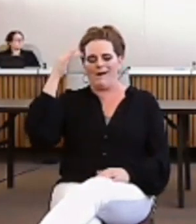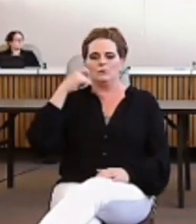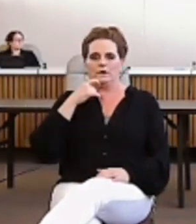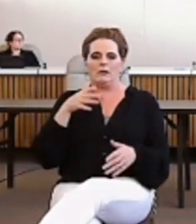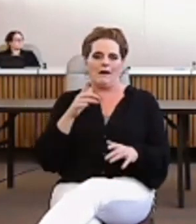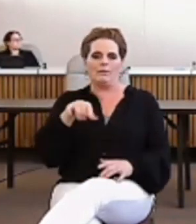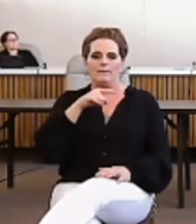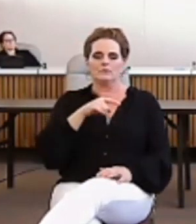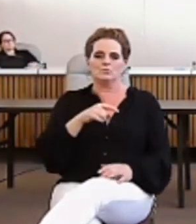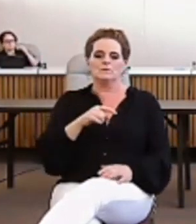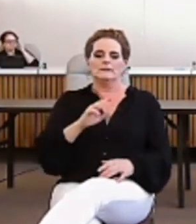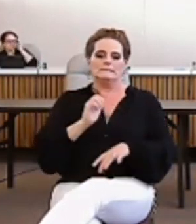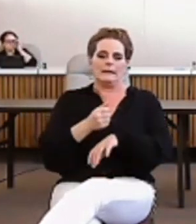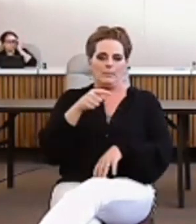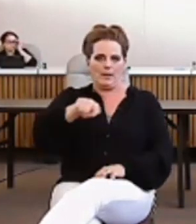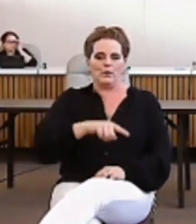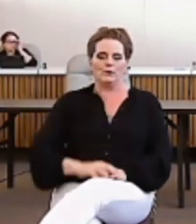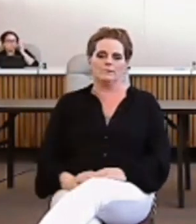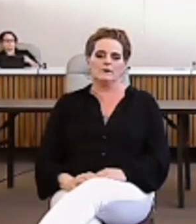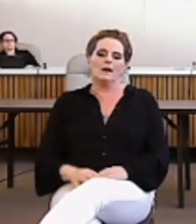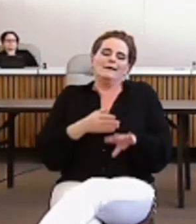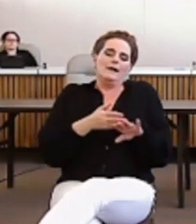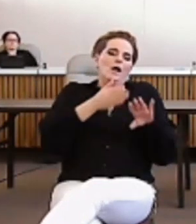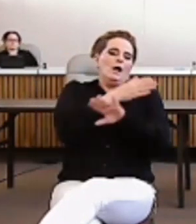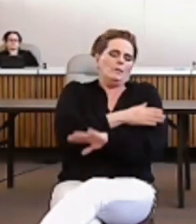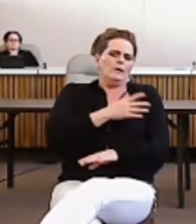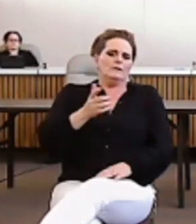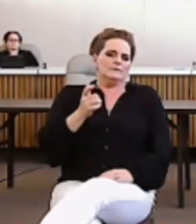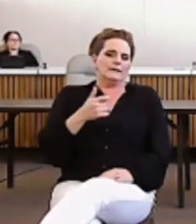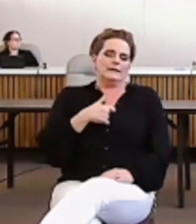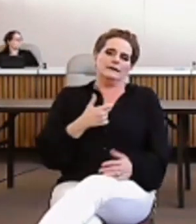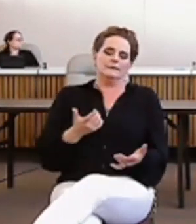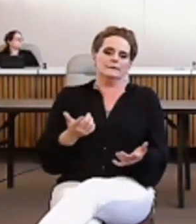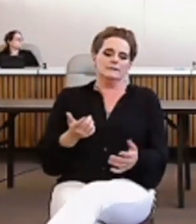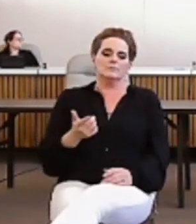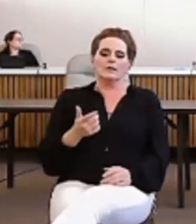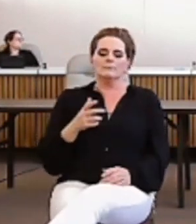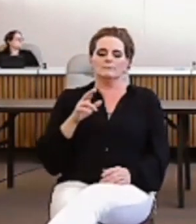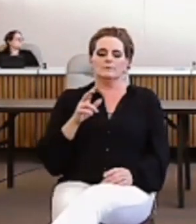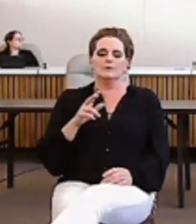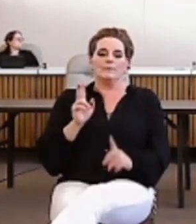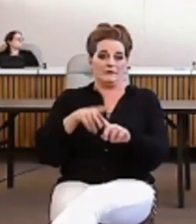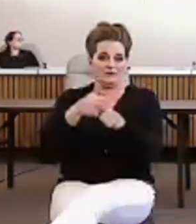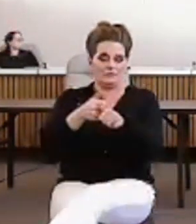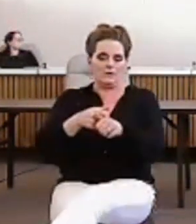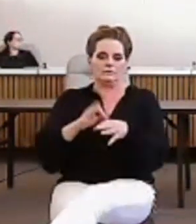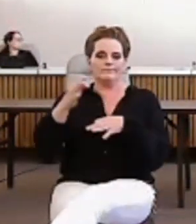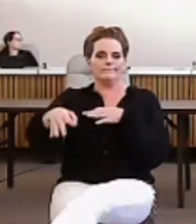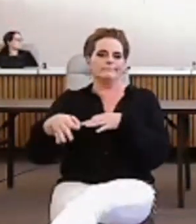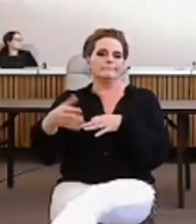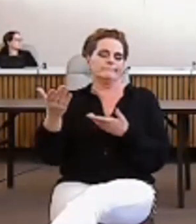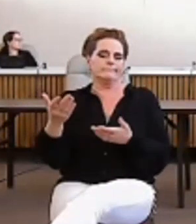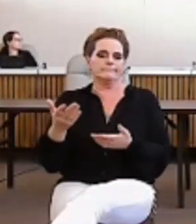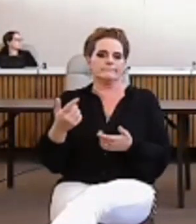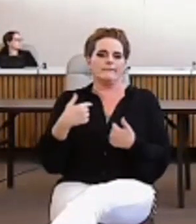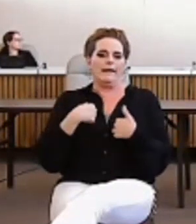I know they'd previously been before us, but then their application was delayed. So